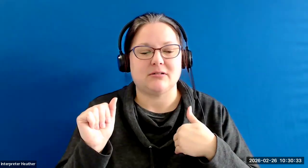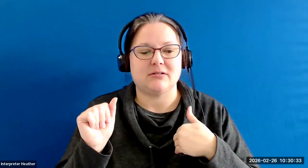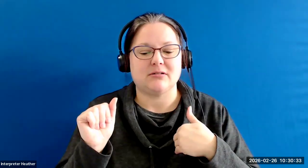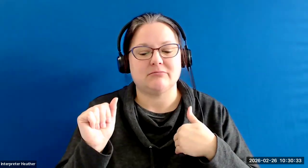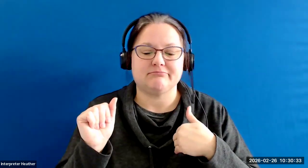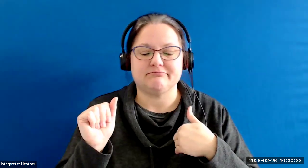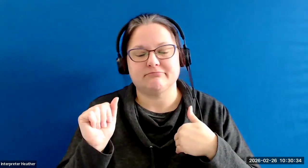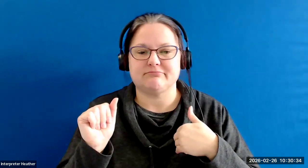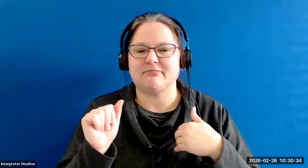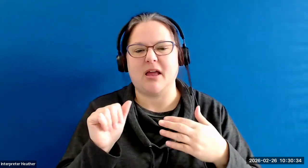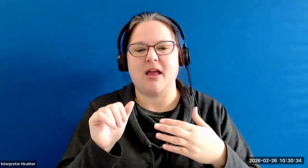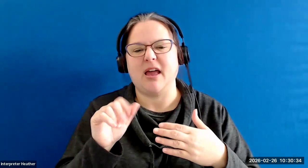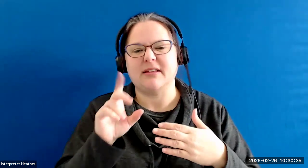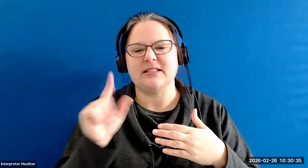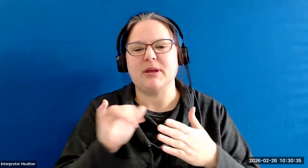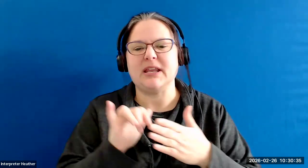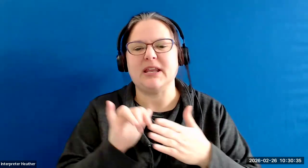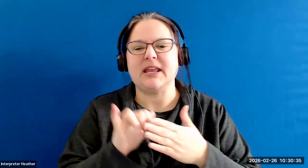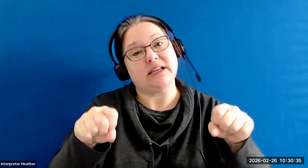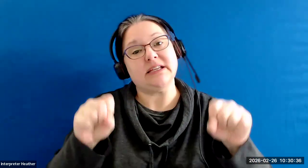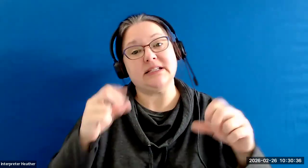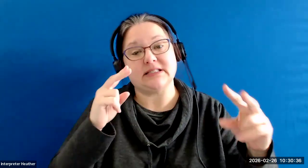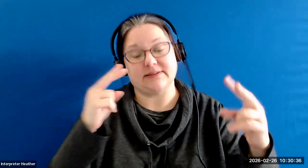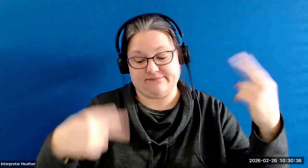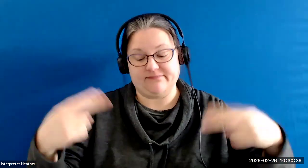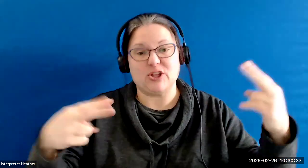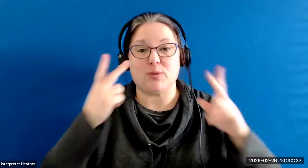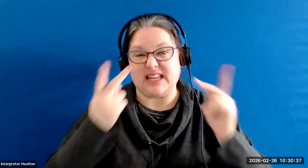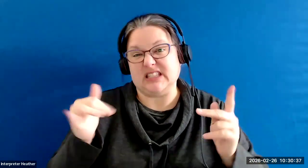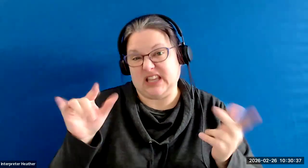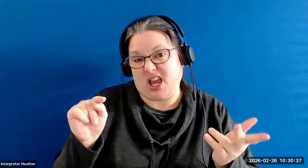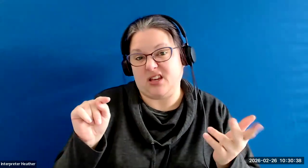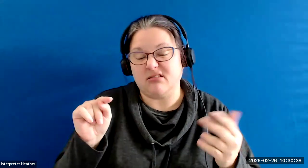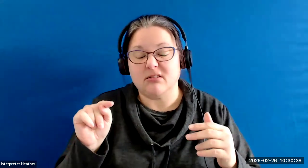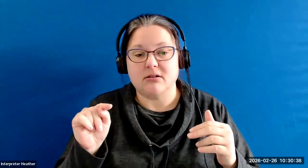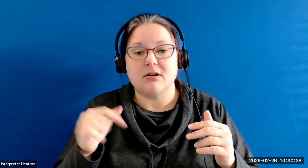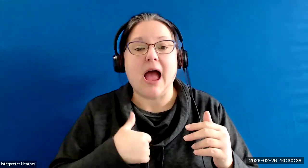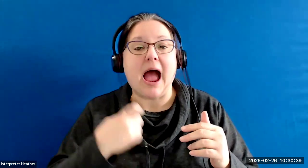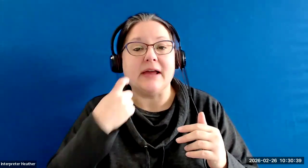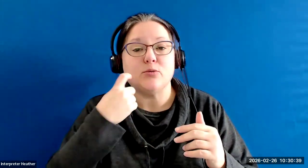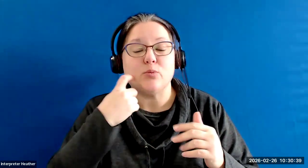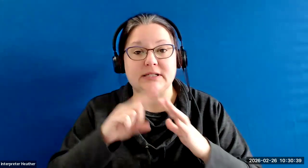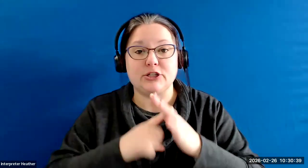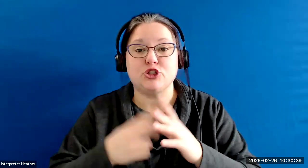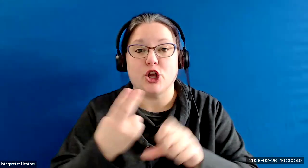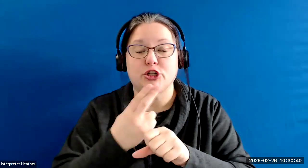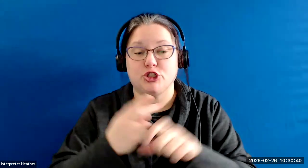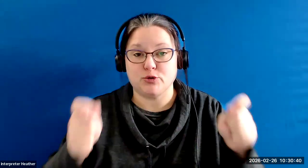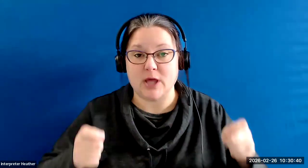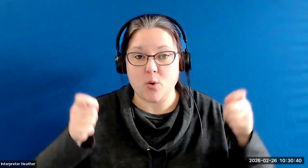invisible to a lot of people. Um, I recently started to use a